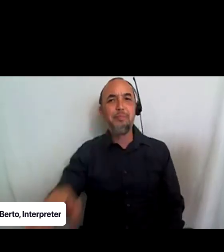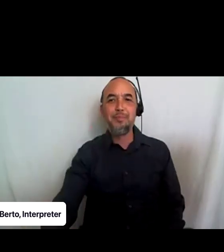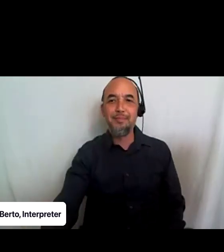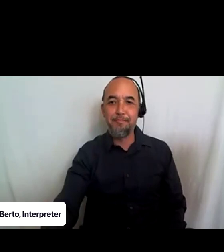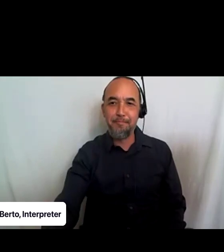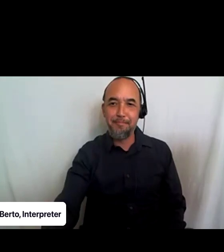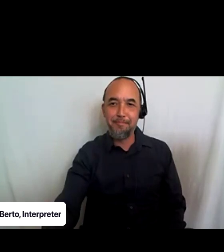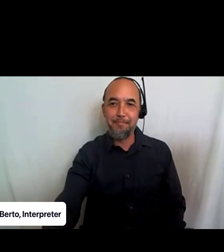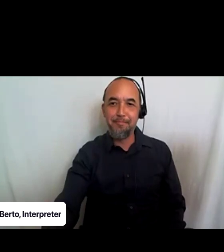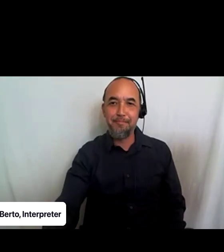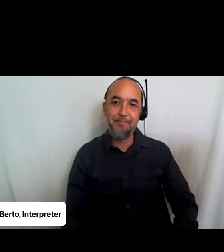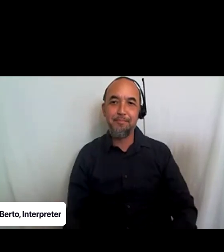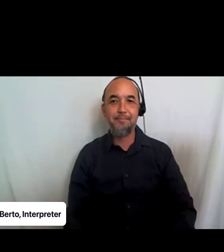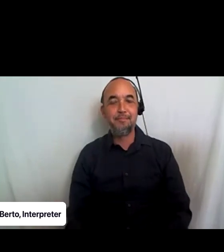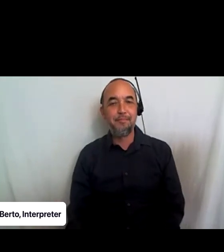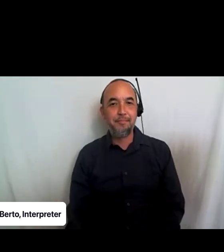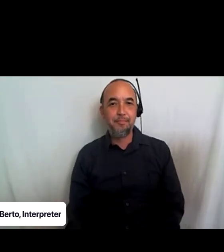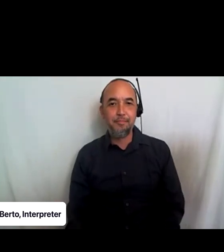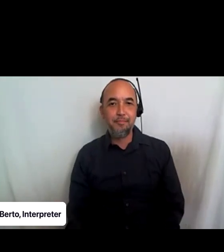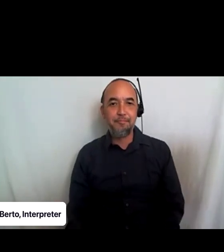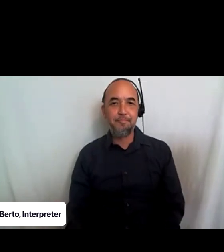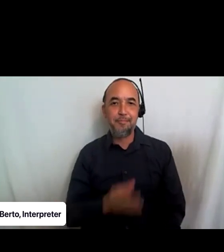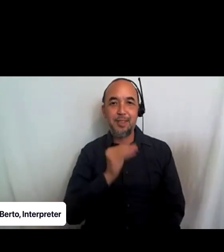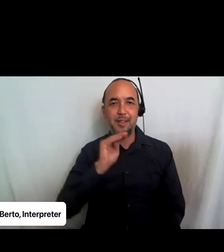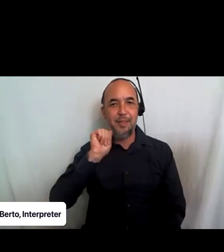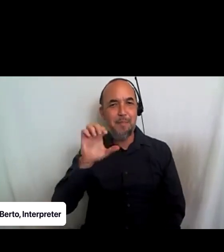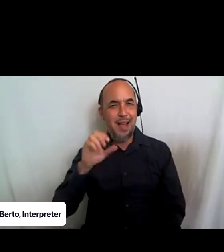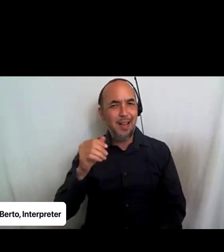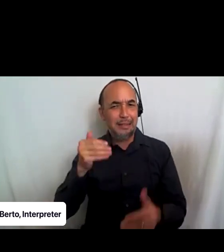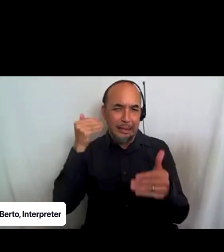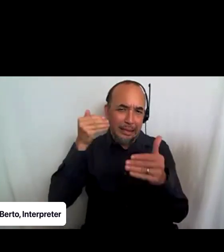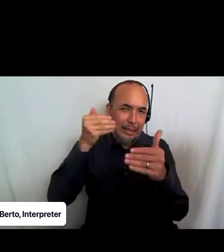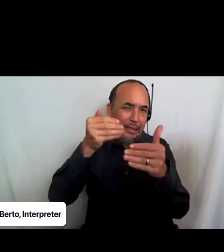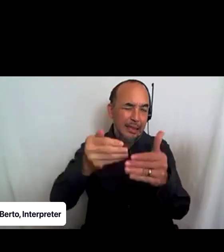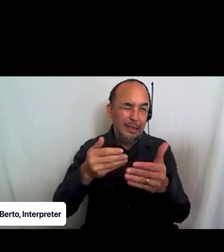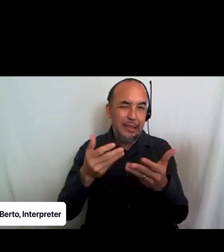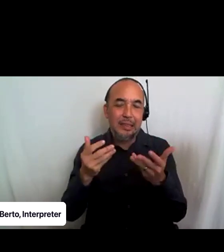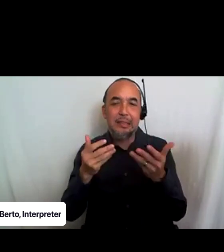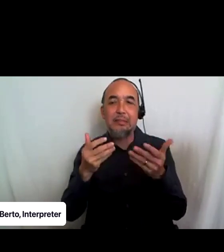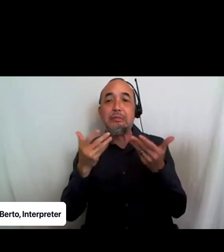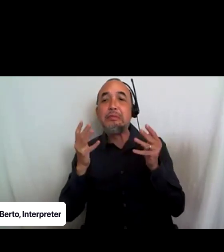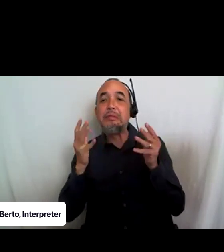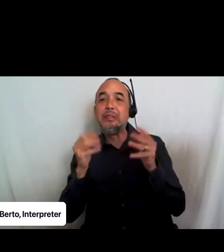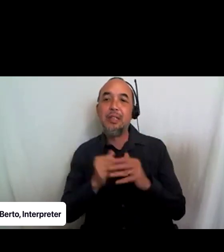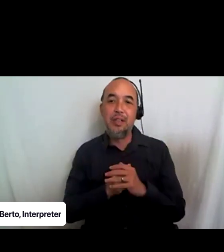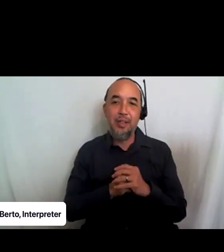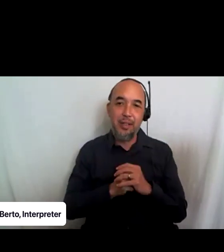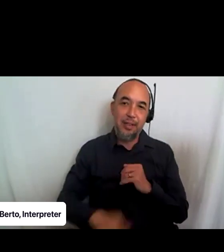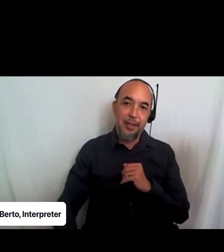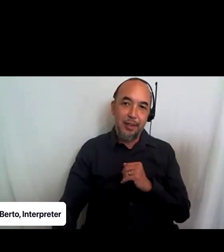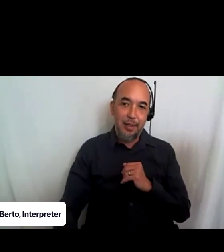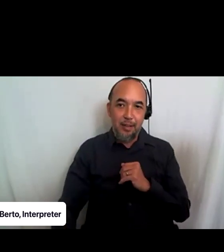All right. And my macaroni is almost there. Let me taste it, see if it's the texture I